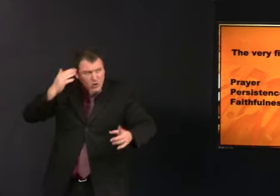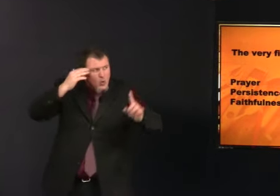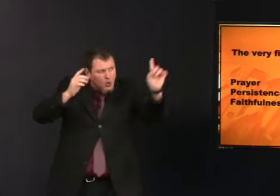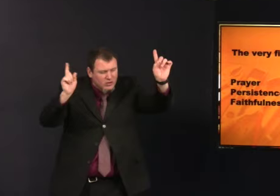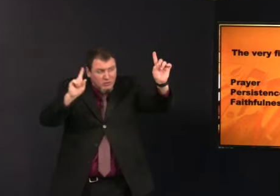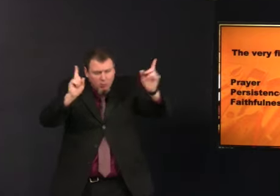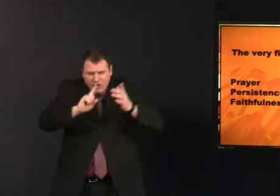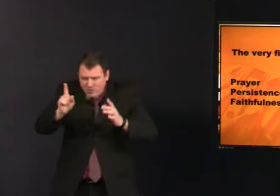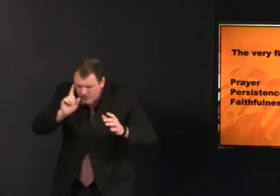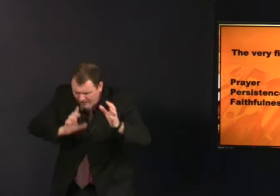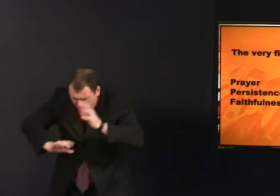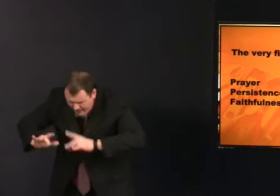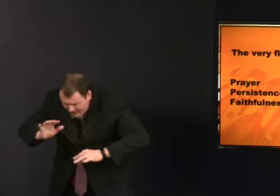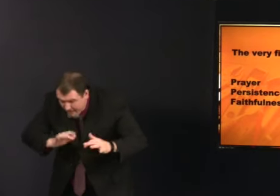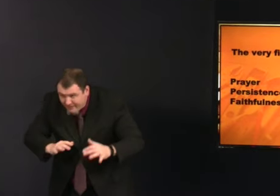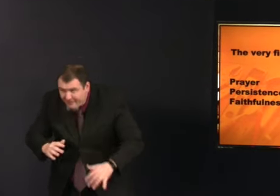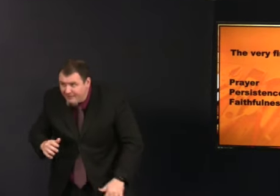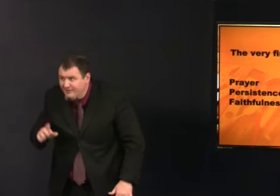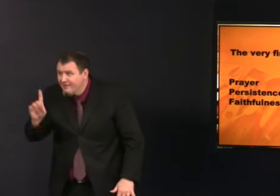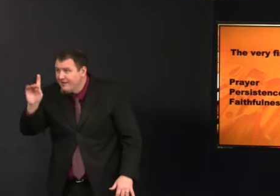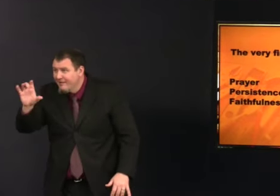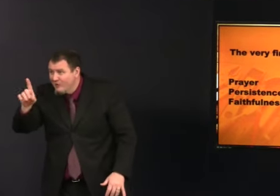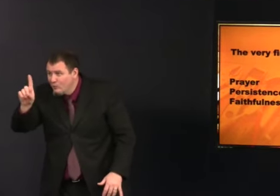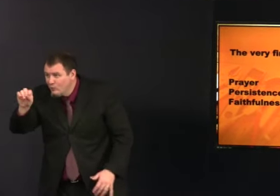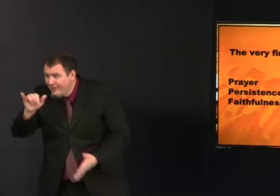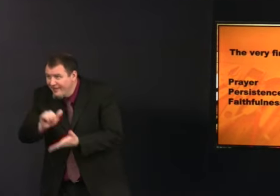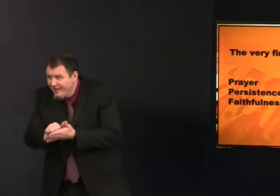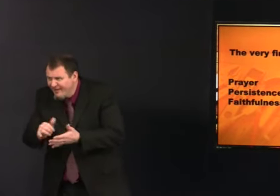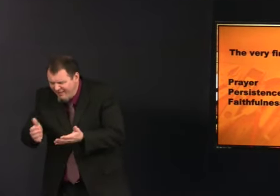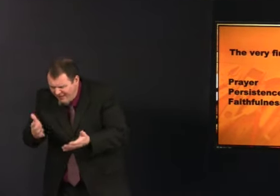toolbox. And he opened it up. Oh, well, hold on, he looks for this.